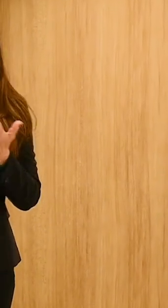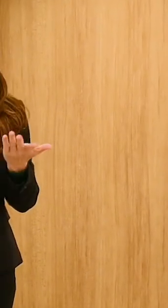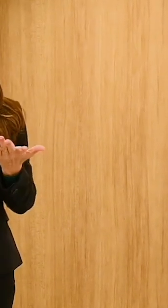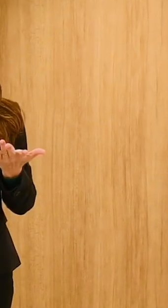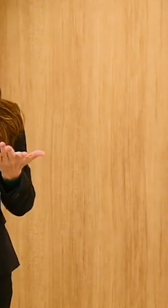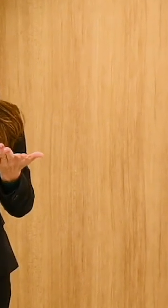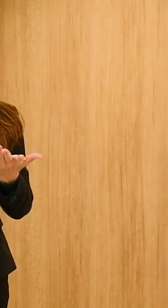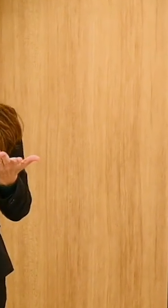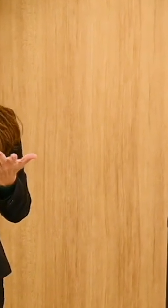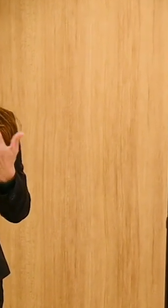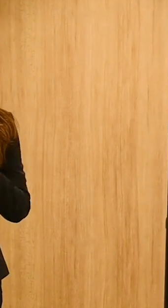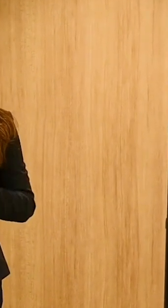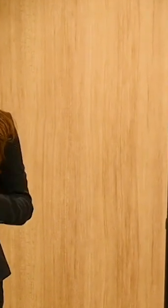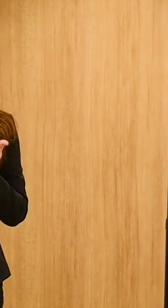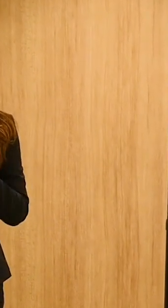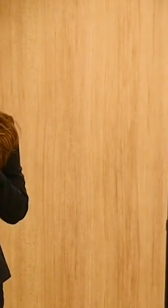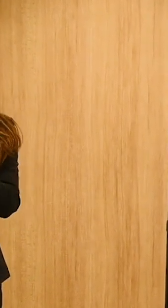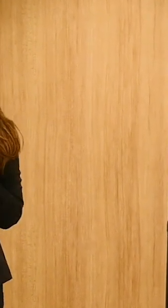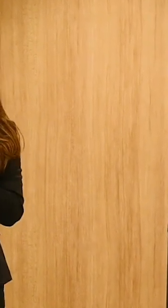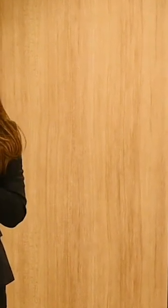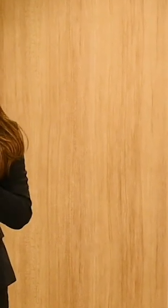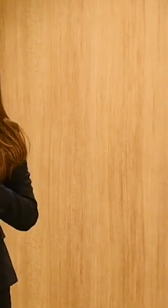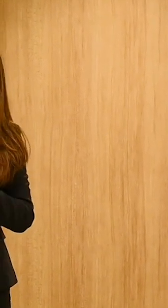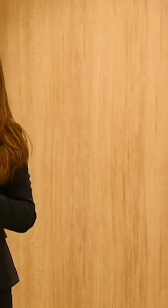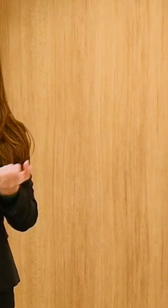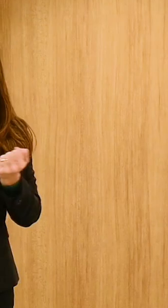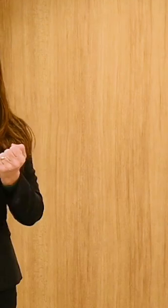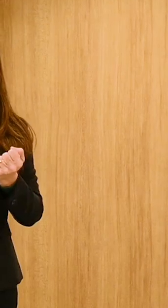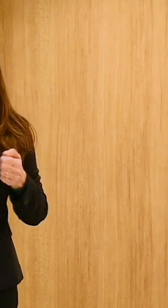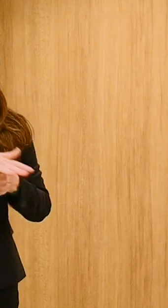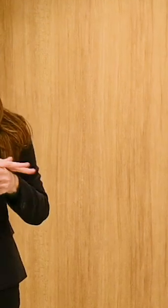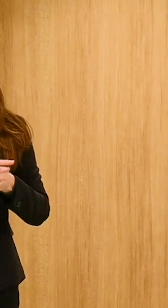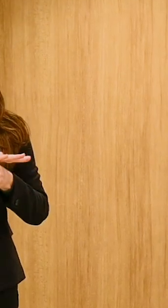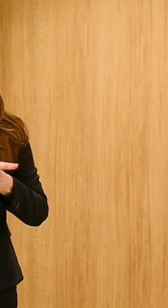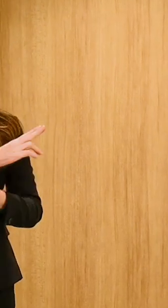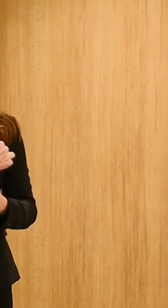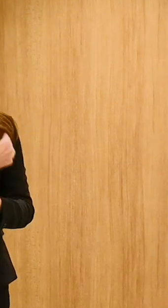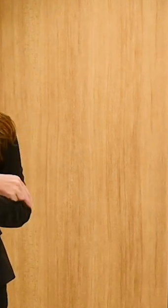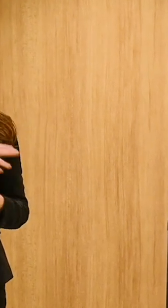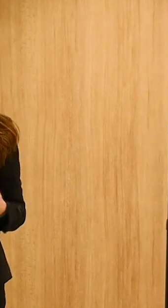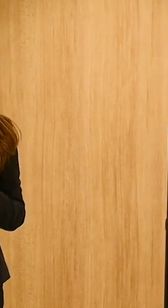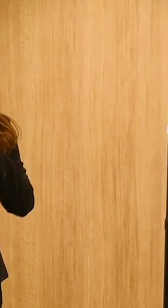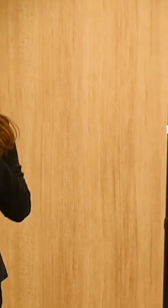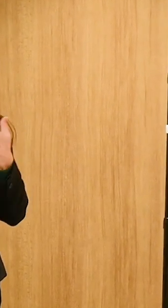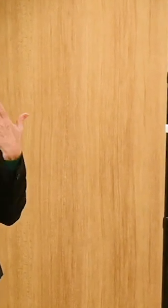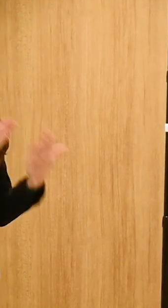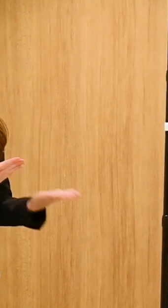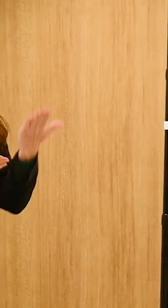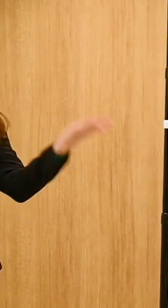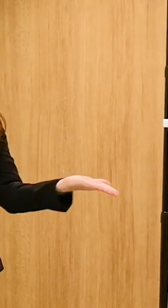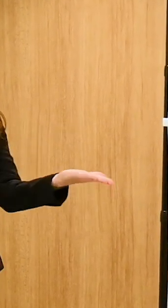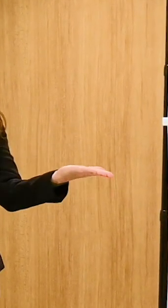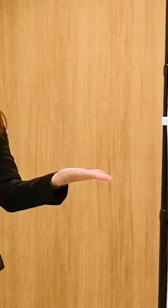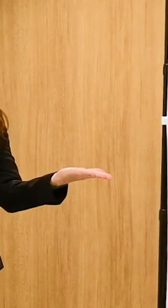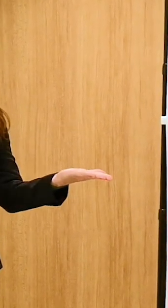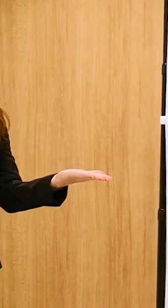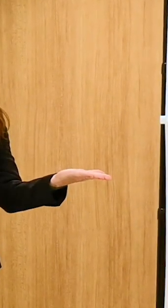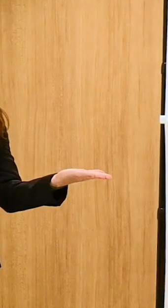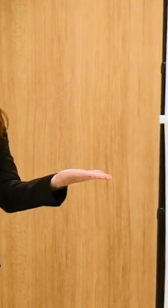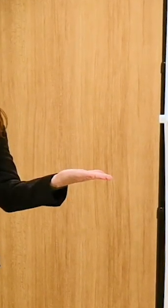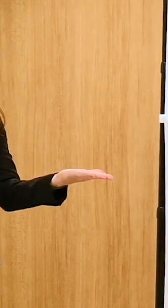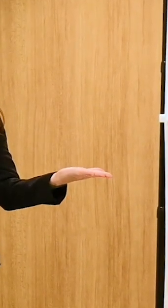Our Neighborhood Hospital. A special thank you to Kirsten Baer, our Vice President of the Foundation,